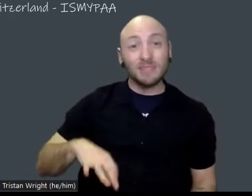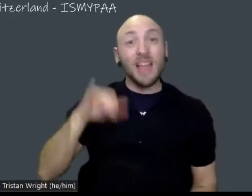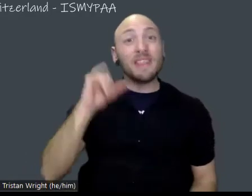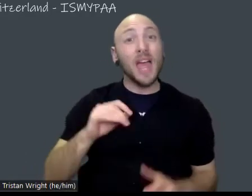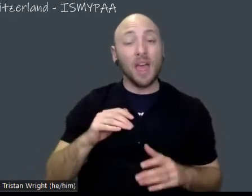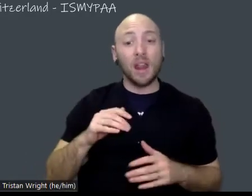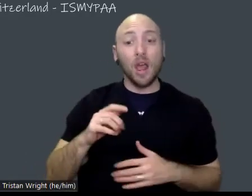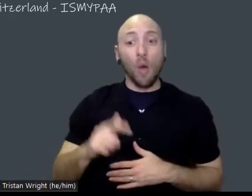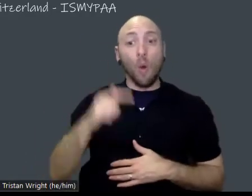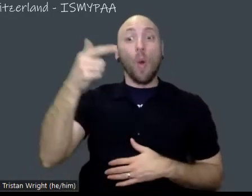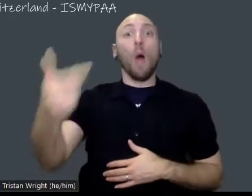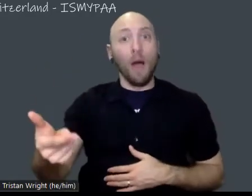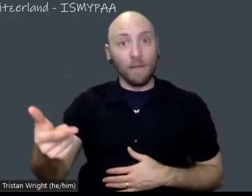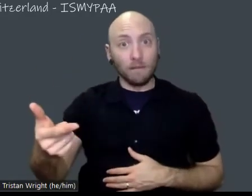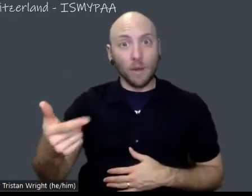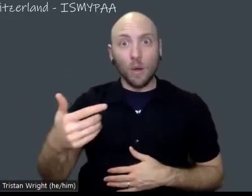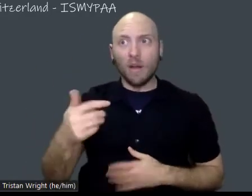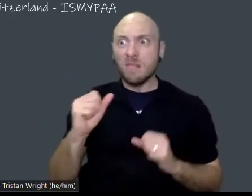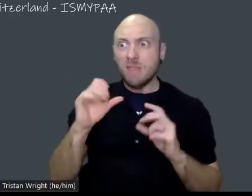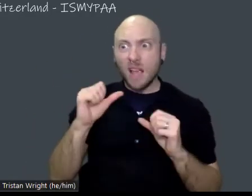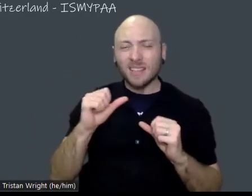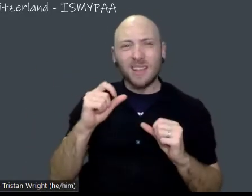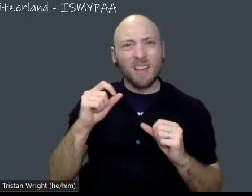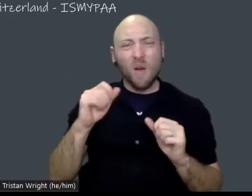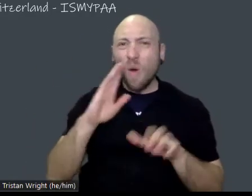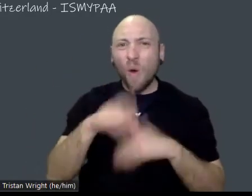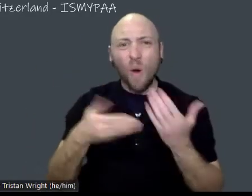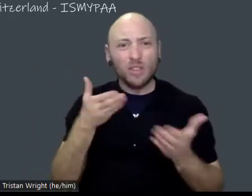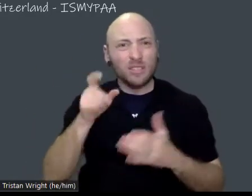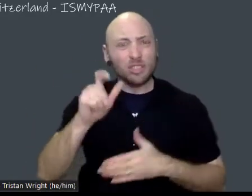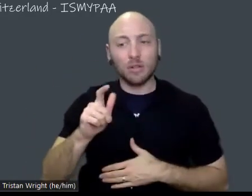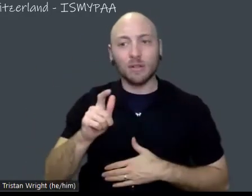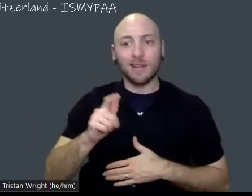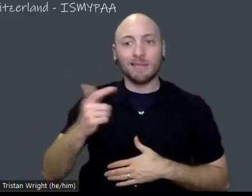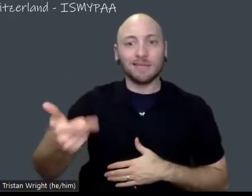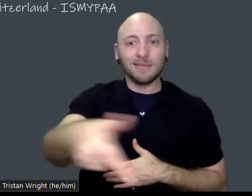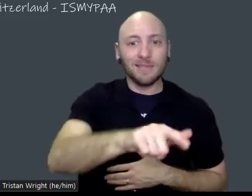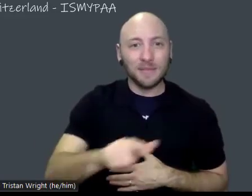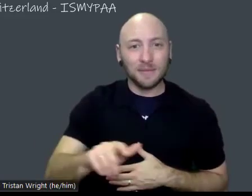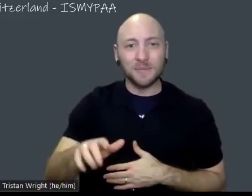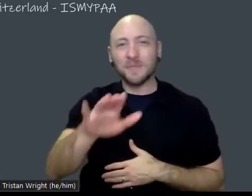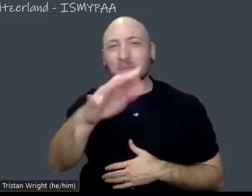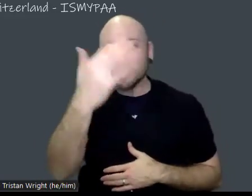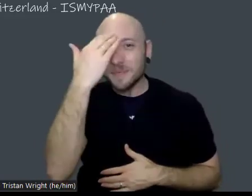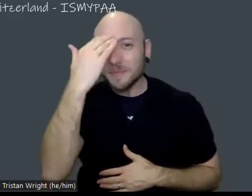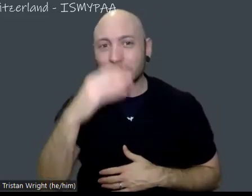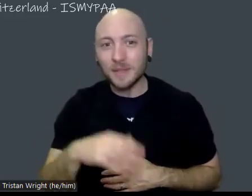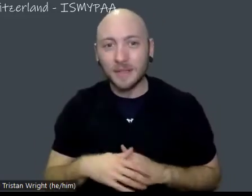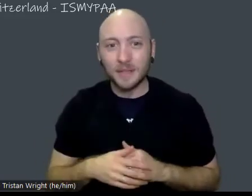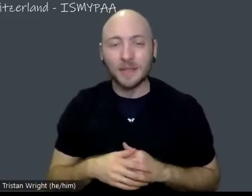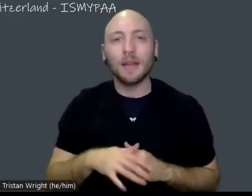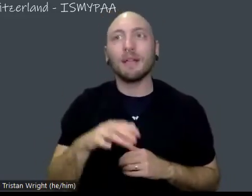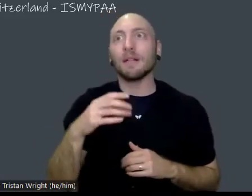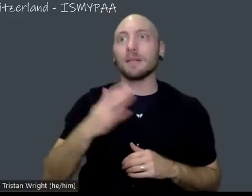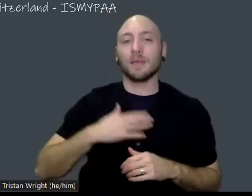That's the way service should be done, not like it was for me. Okay, you are now responsible